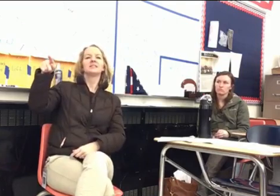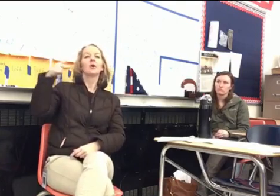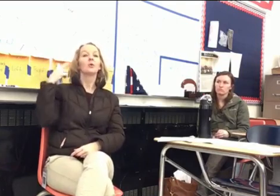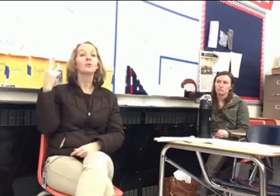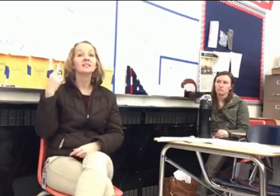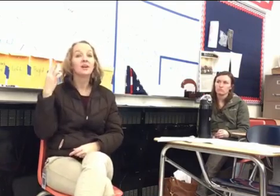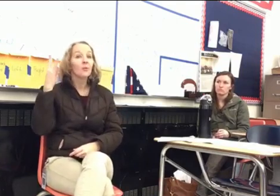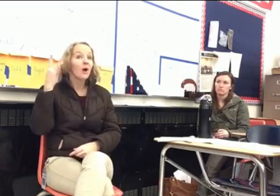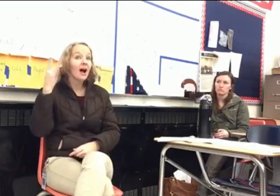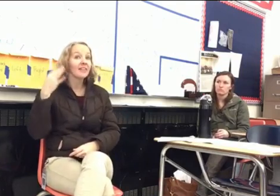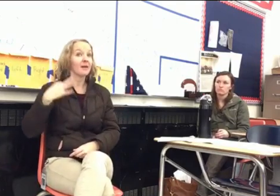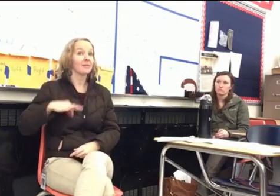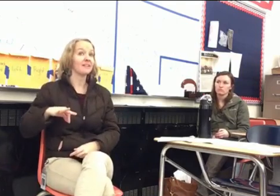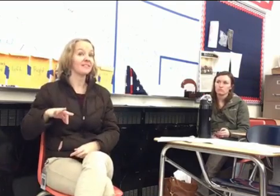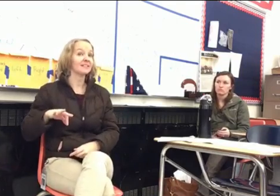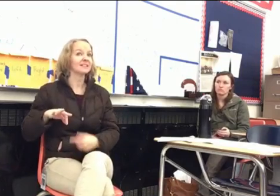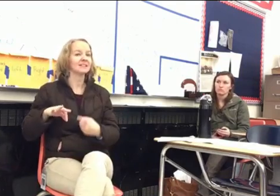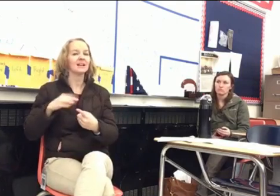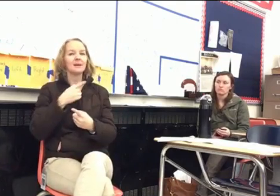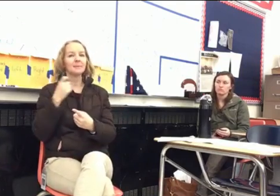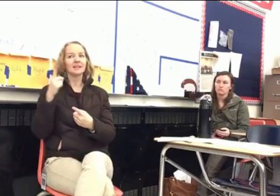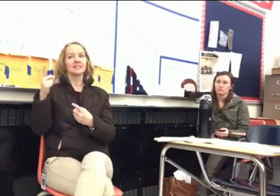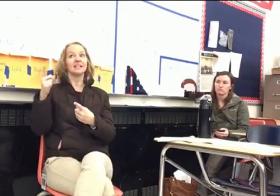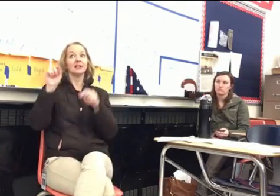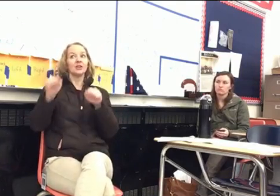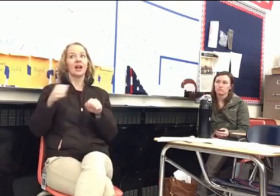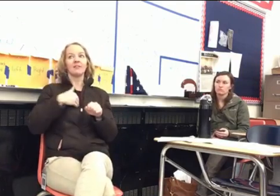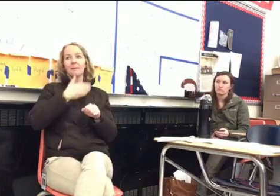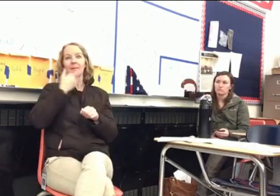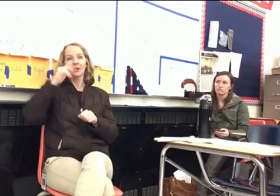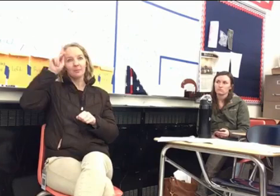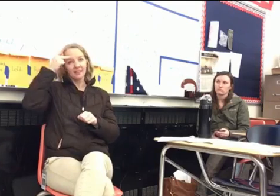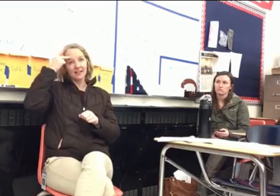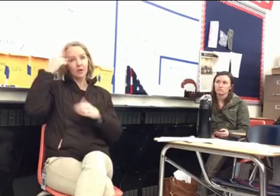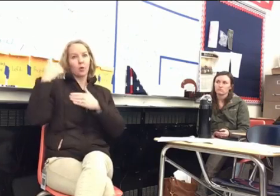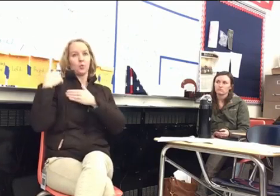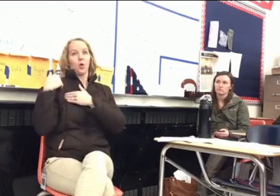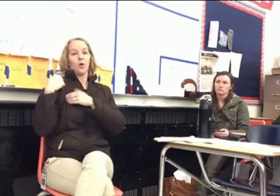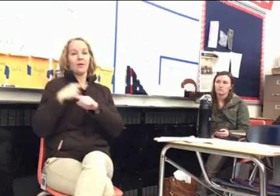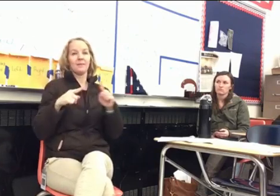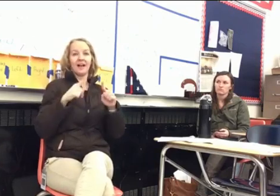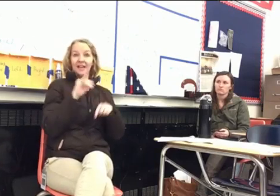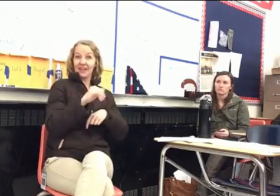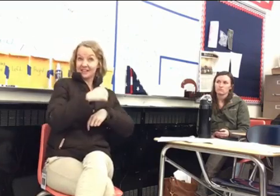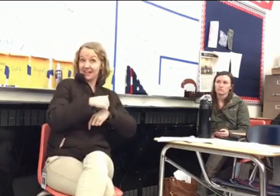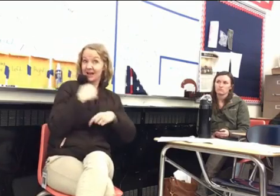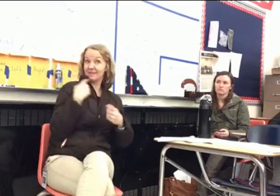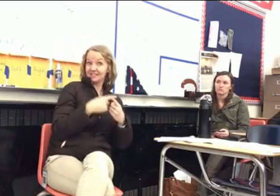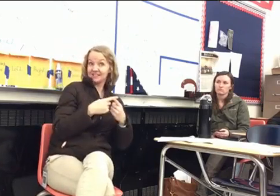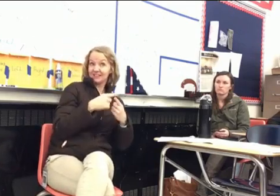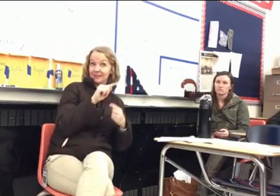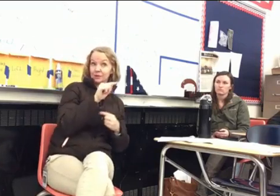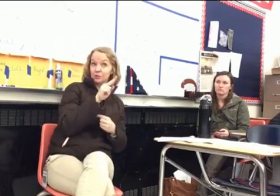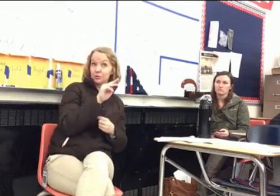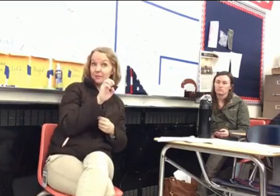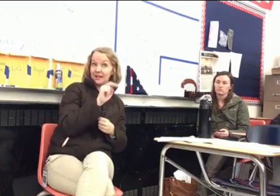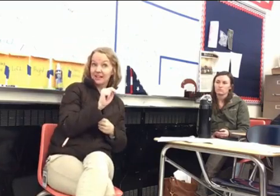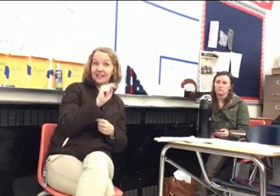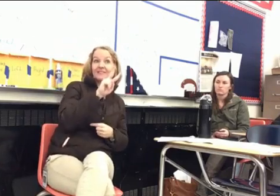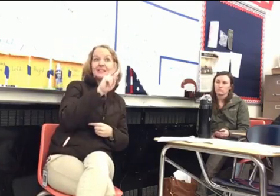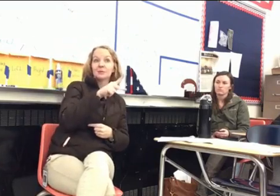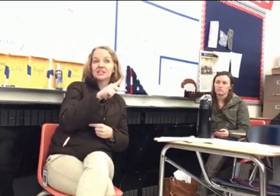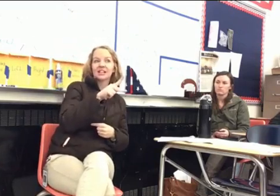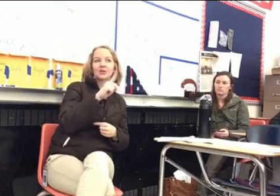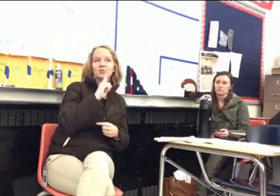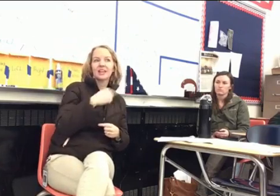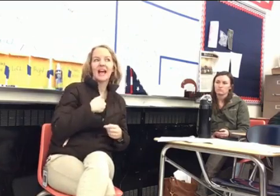this would be beneficial to him is because he could have a better political role. But at this time, and really up until Harry S. Truman, the vice president